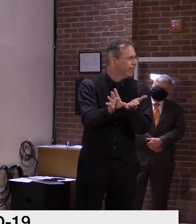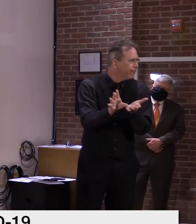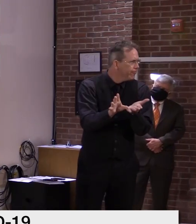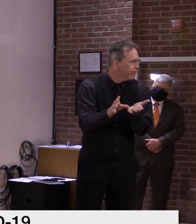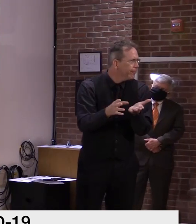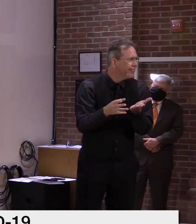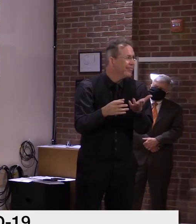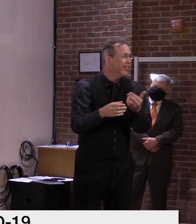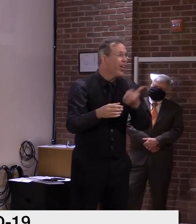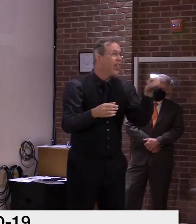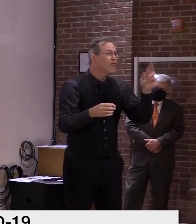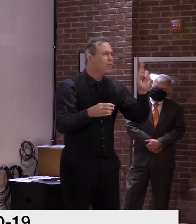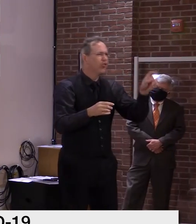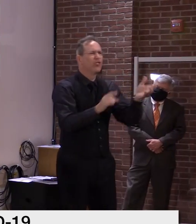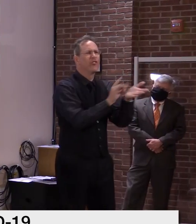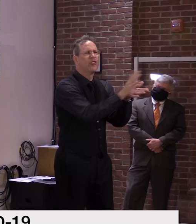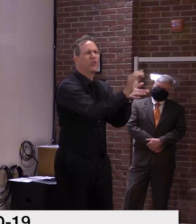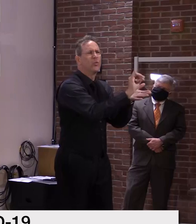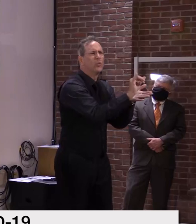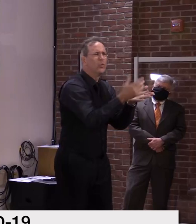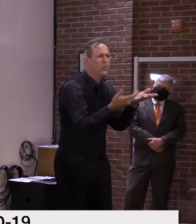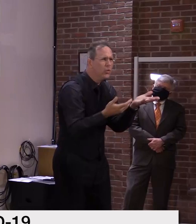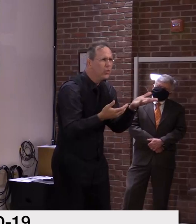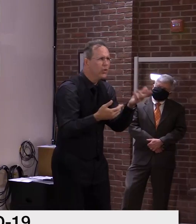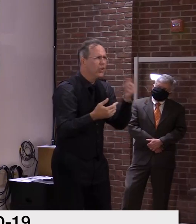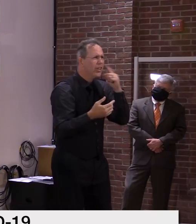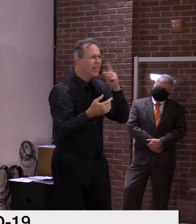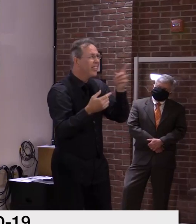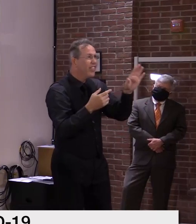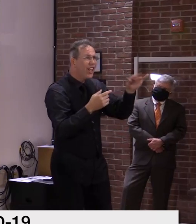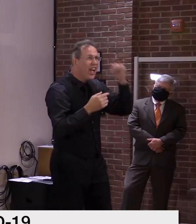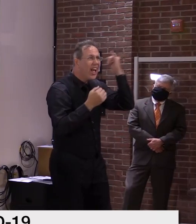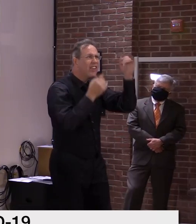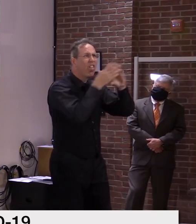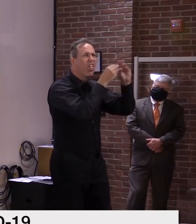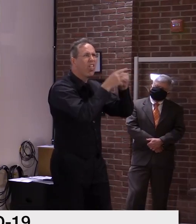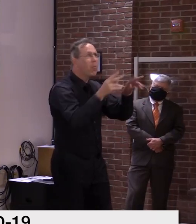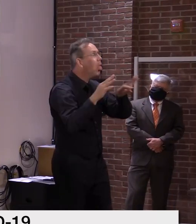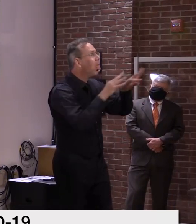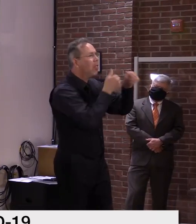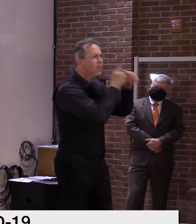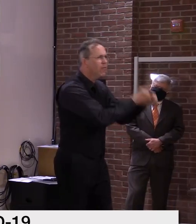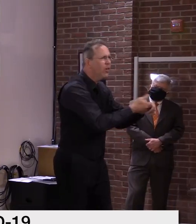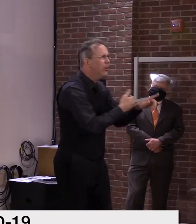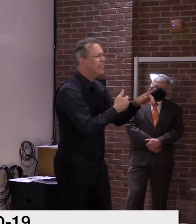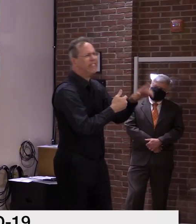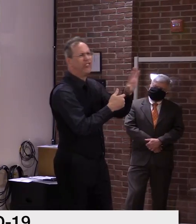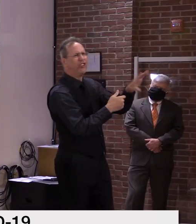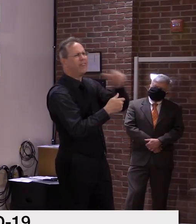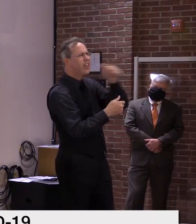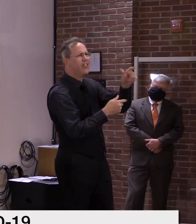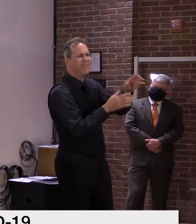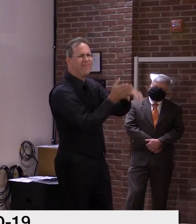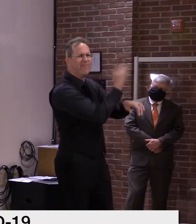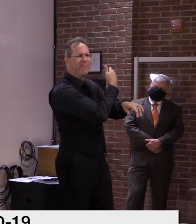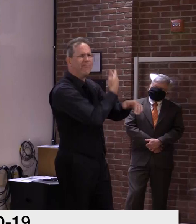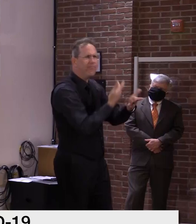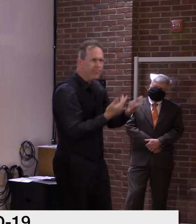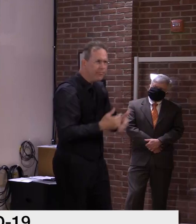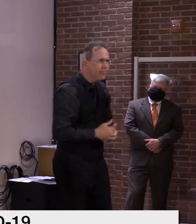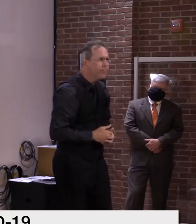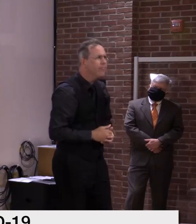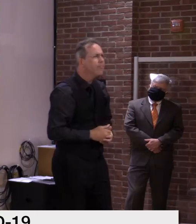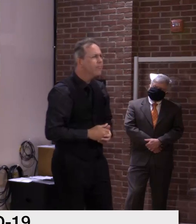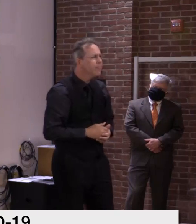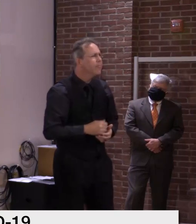support what they're doing, but there are a number of other factions around the country who